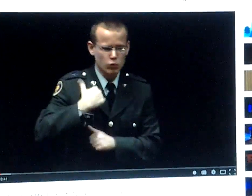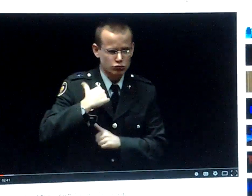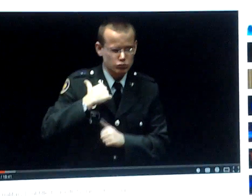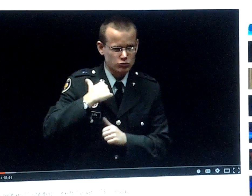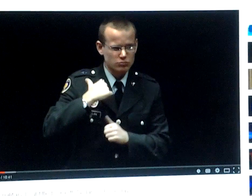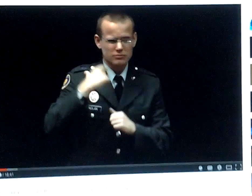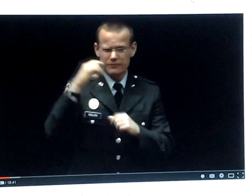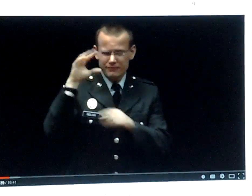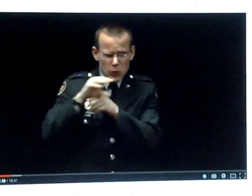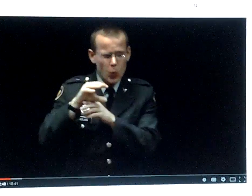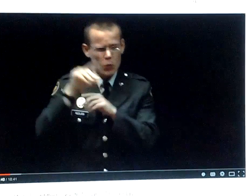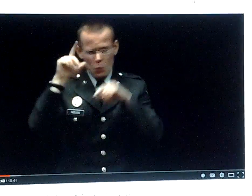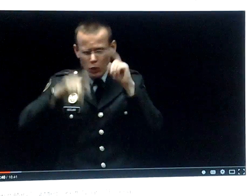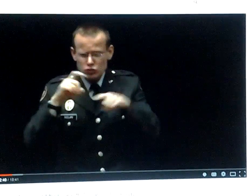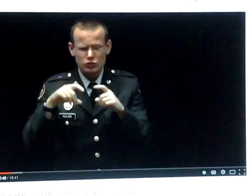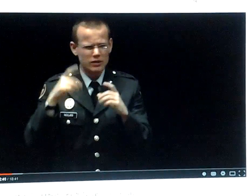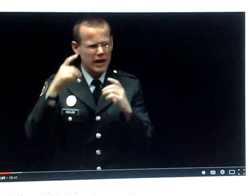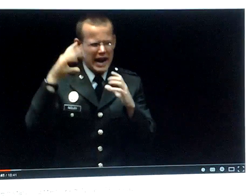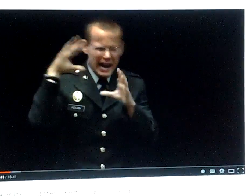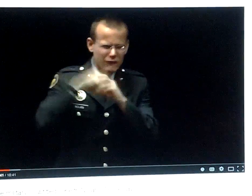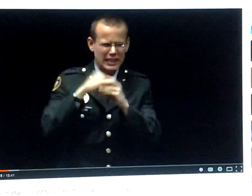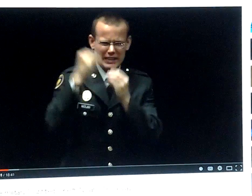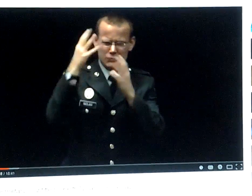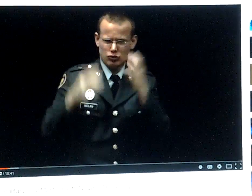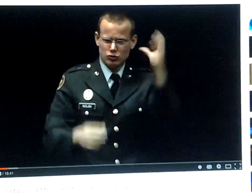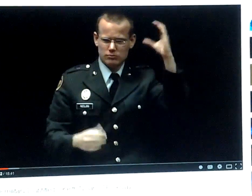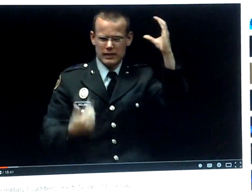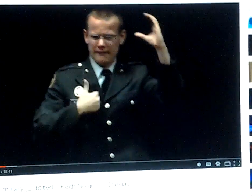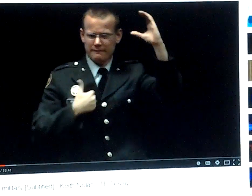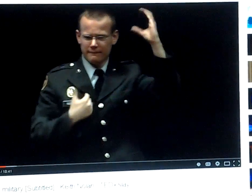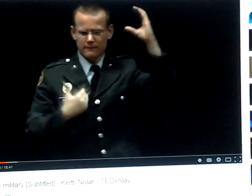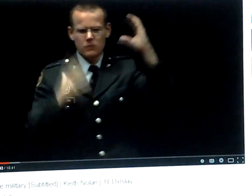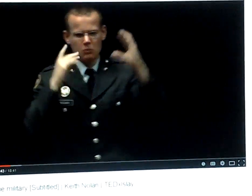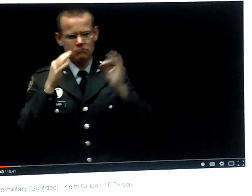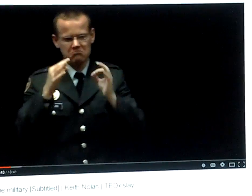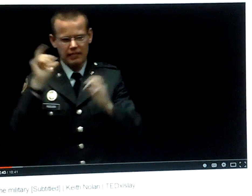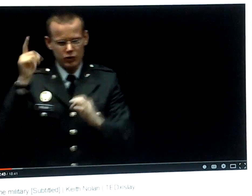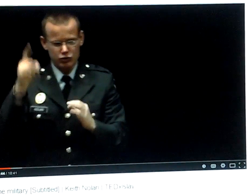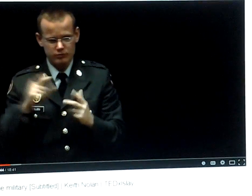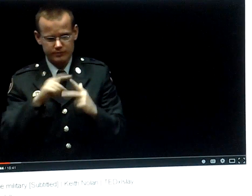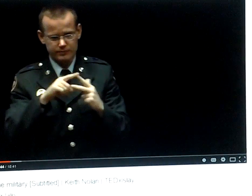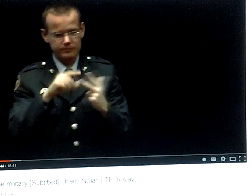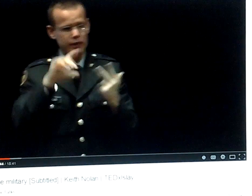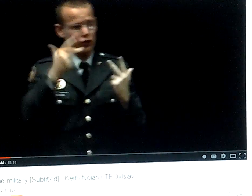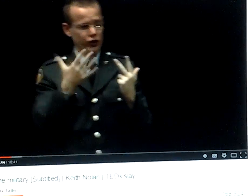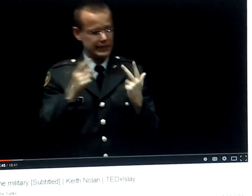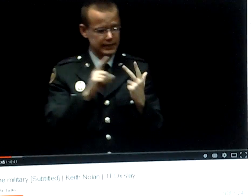He went with me to the military interview, and they were asking me questions.